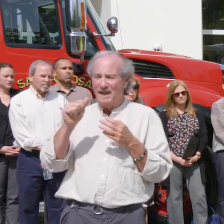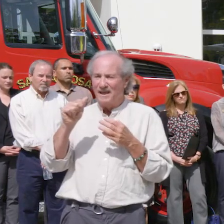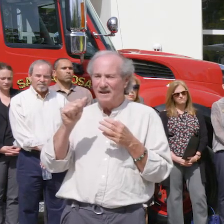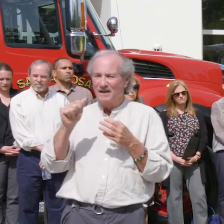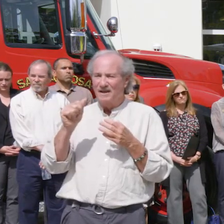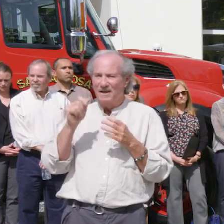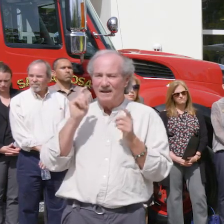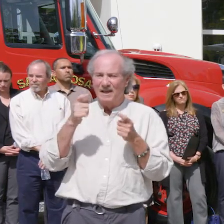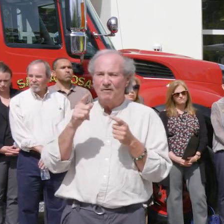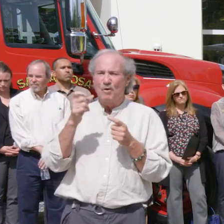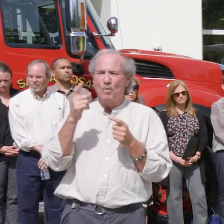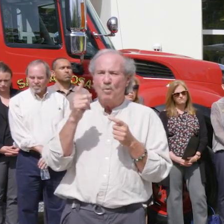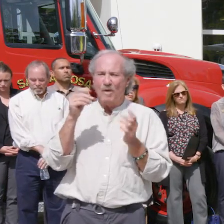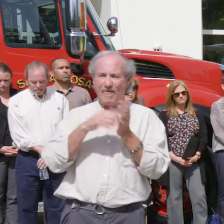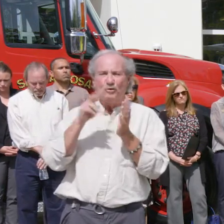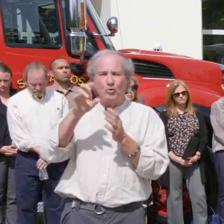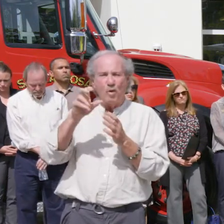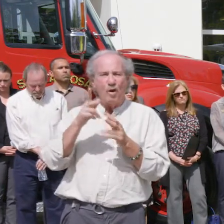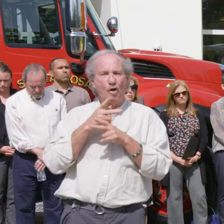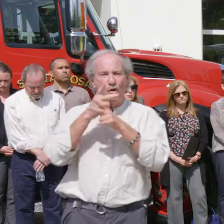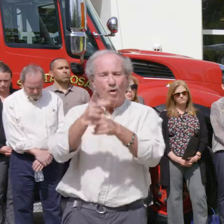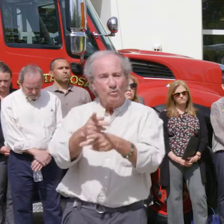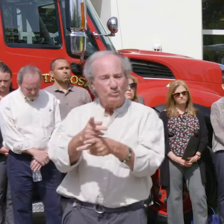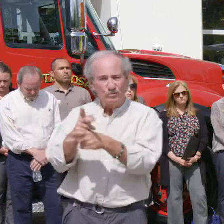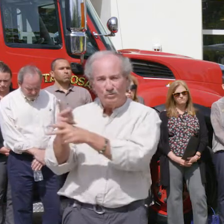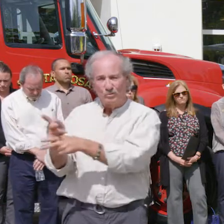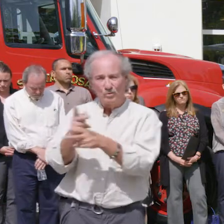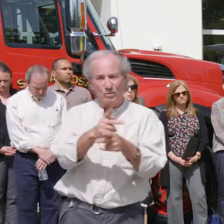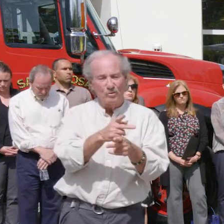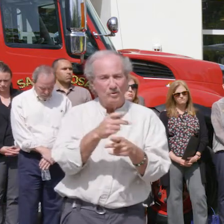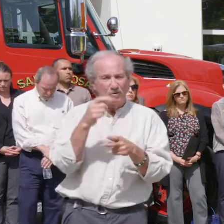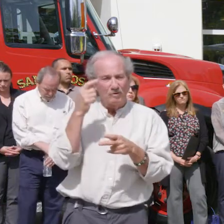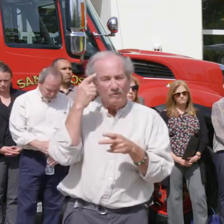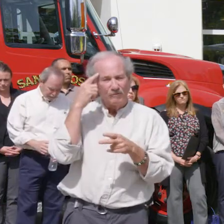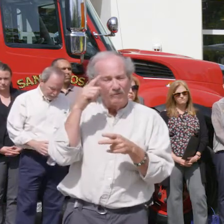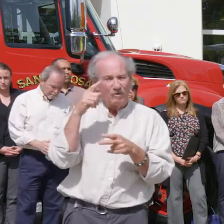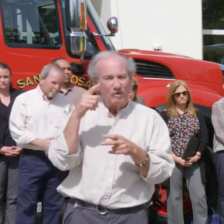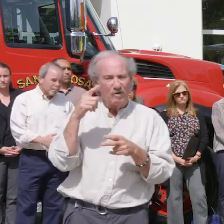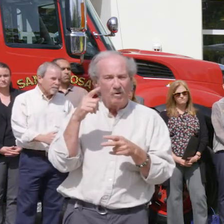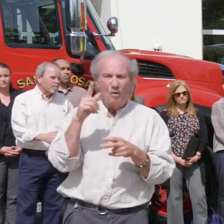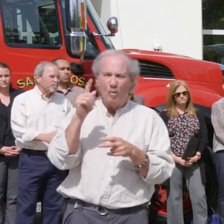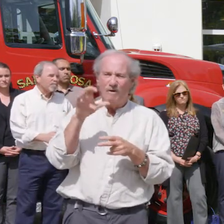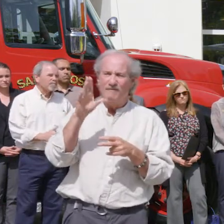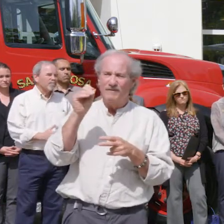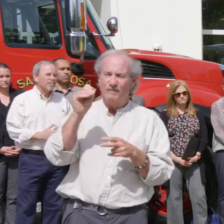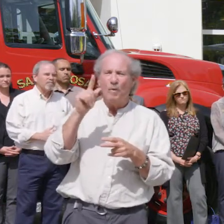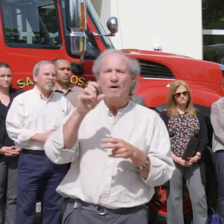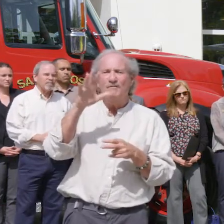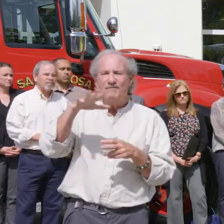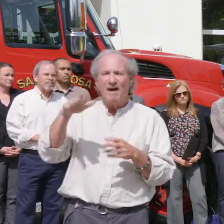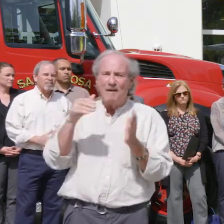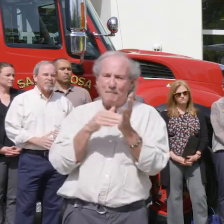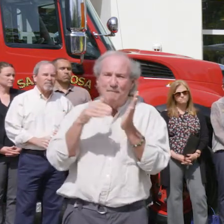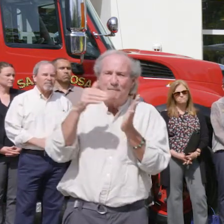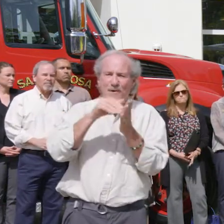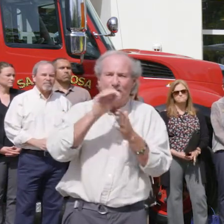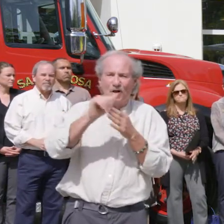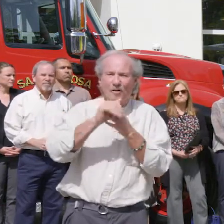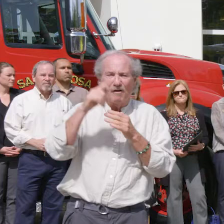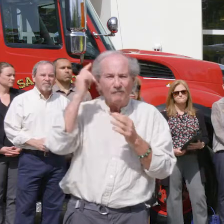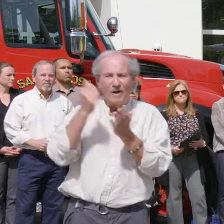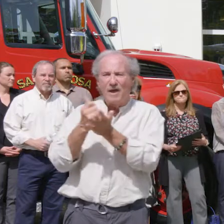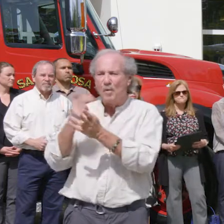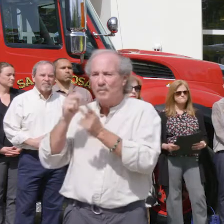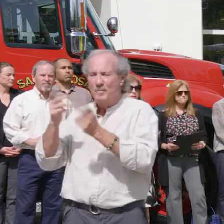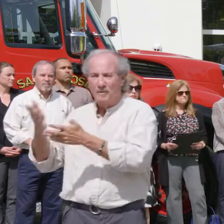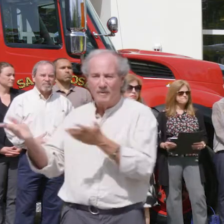provided over 1,200 loans for the somewhere in the amount of $155 million to help